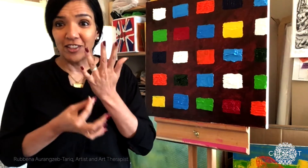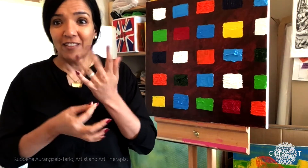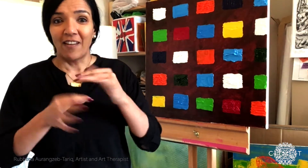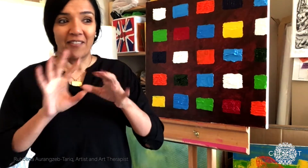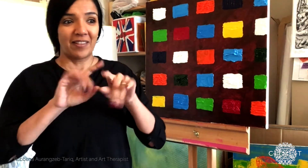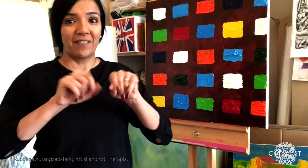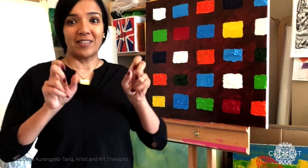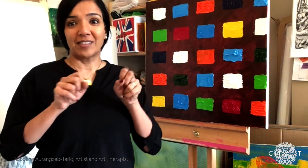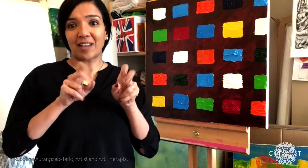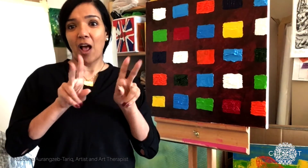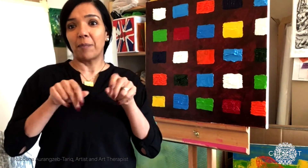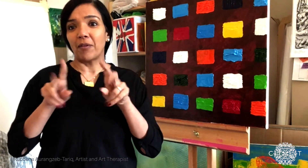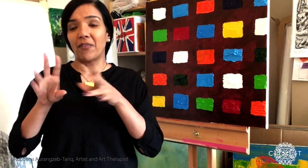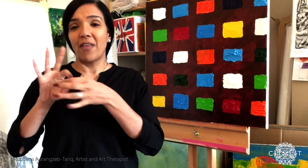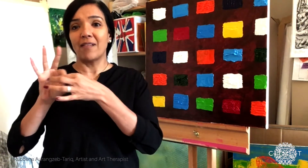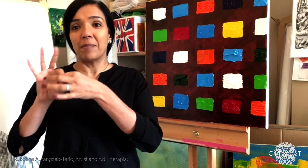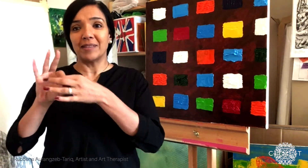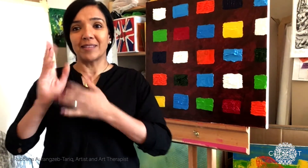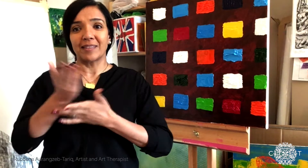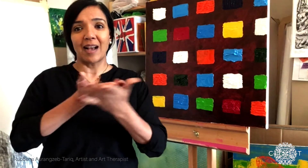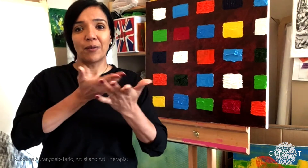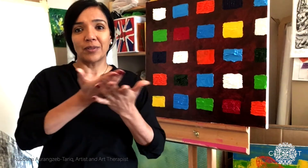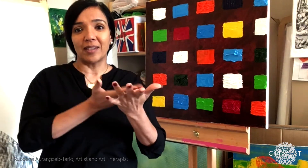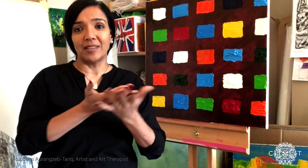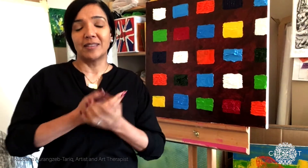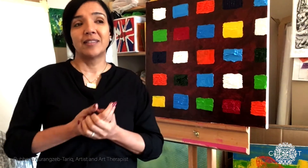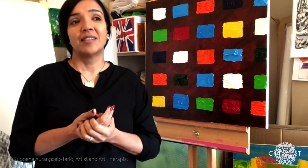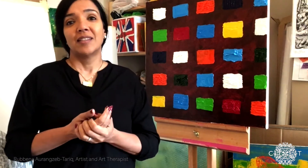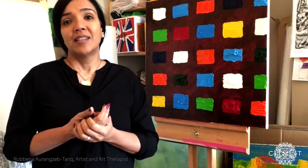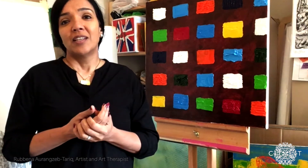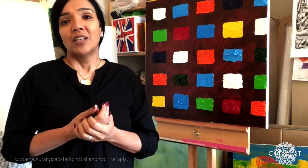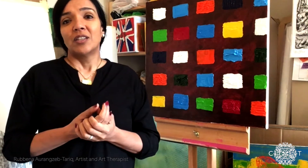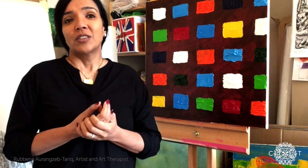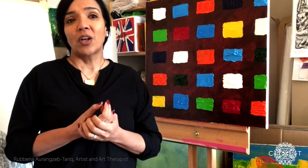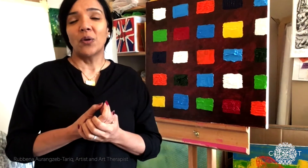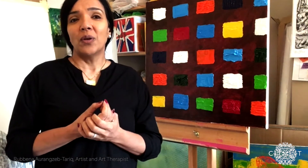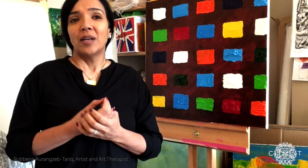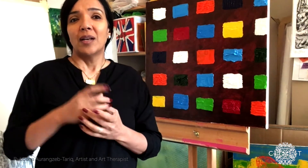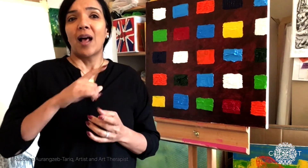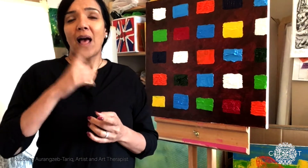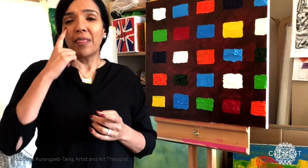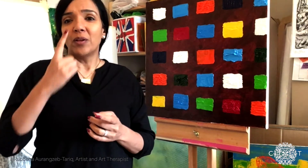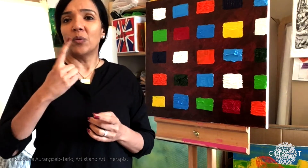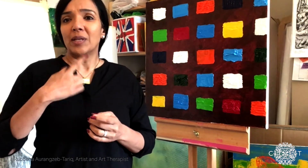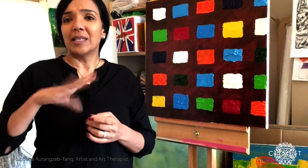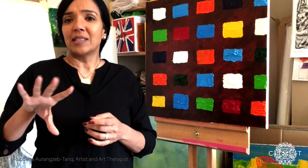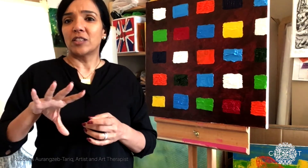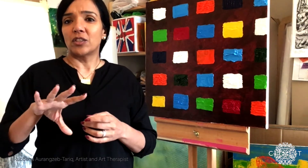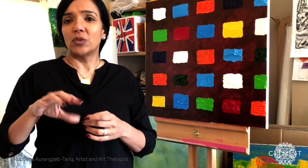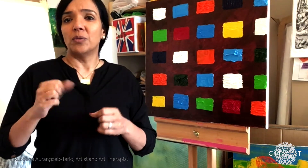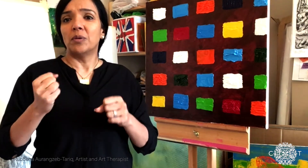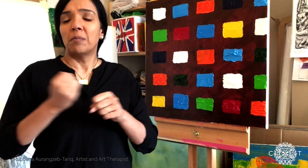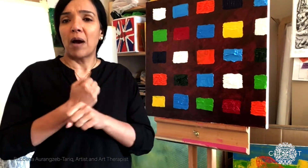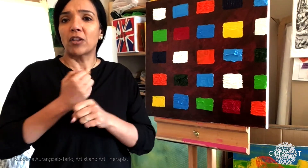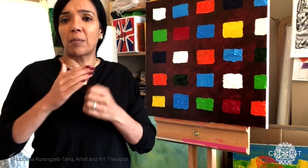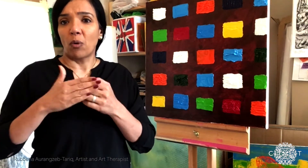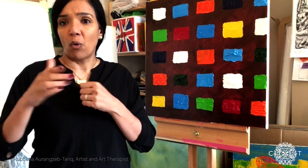of different types of therapies and counsellors. So I think we need to do much more of